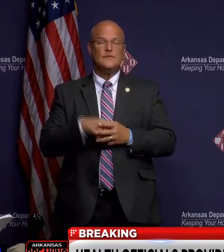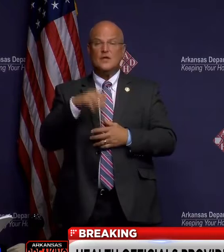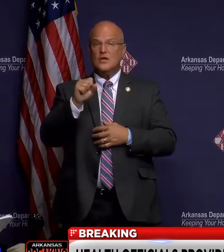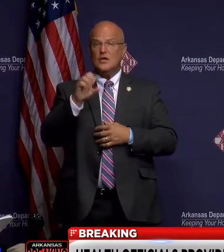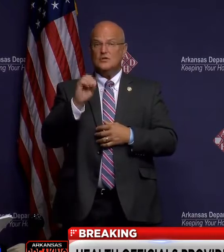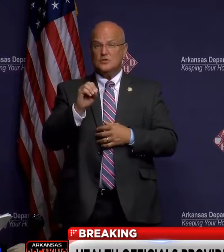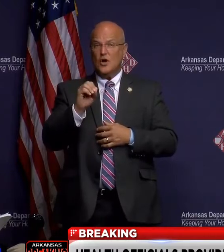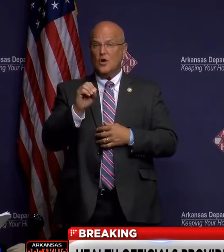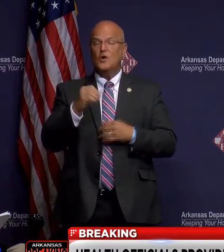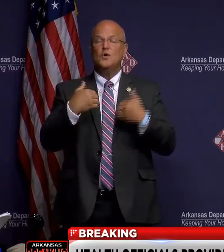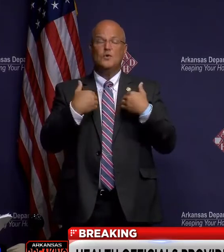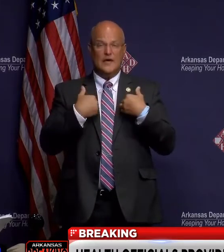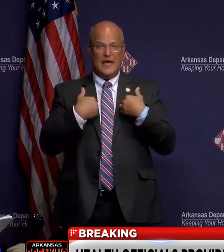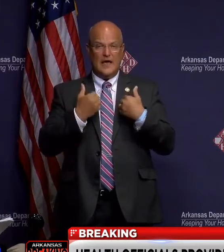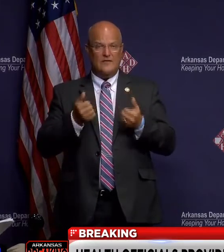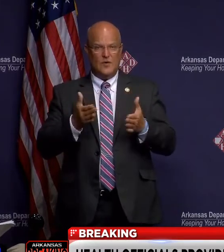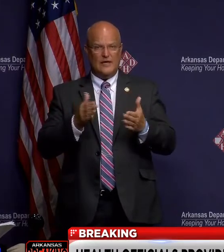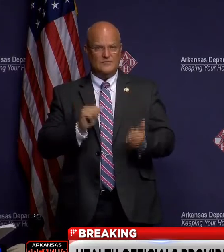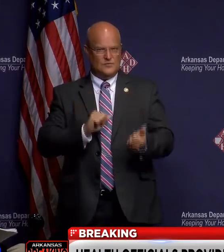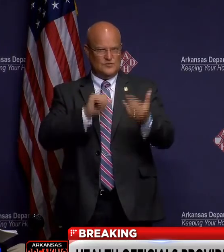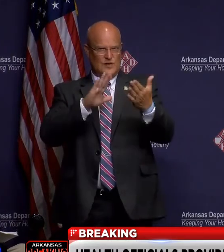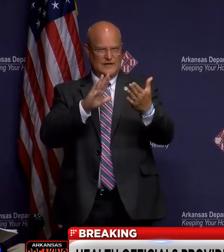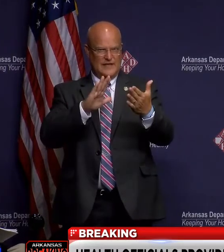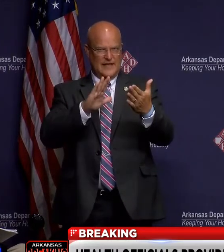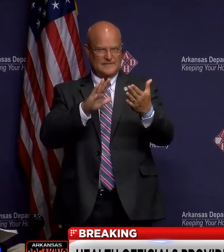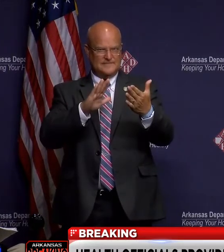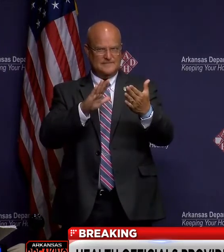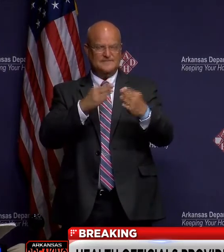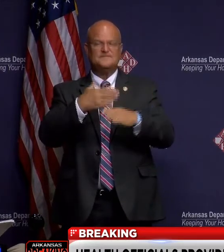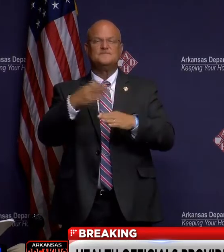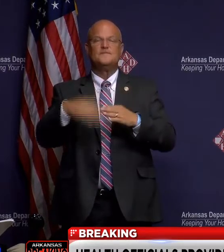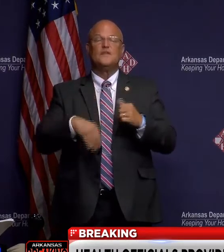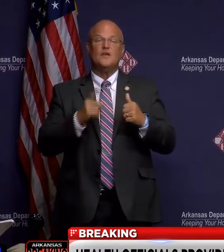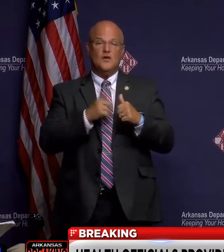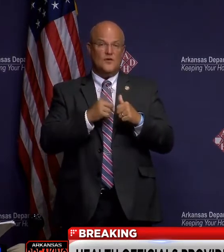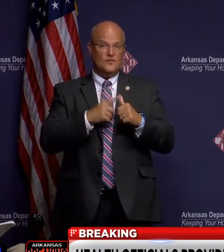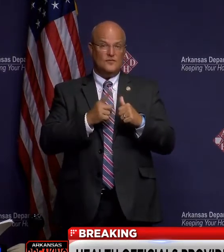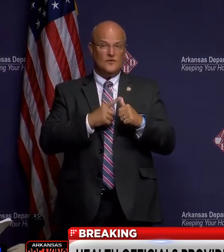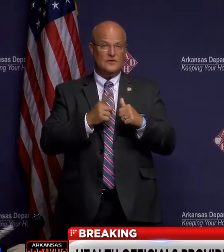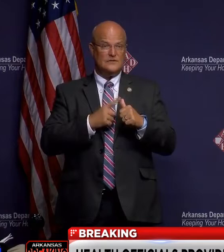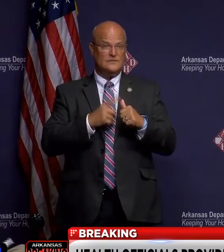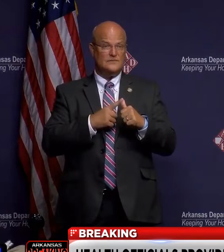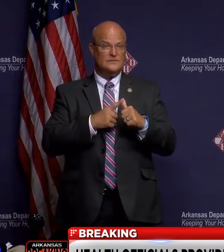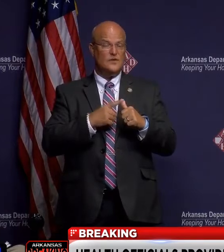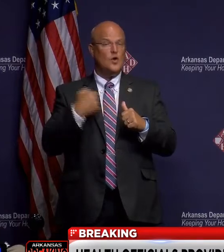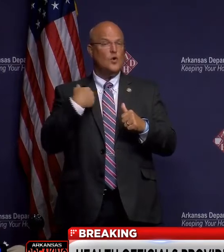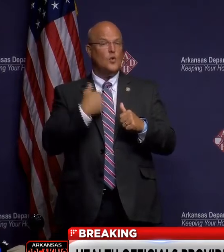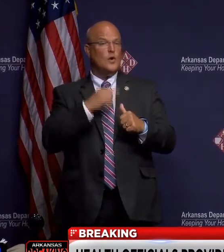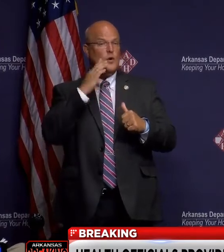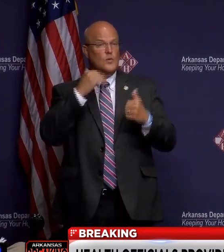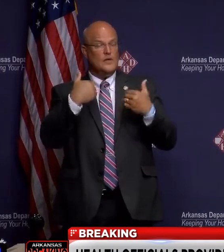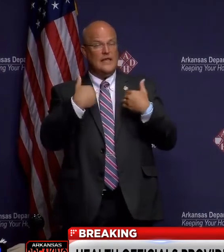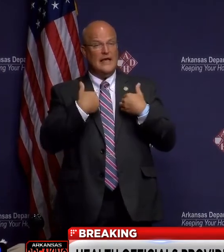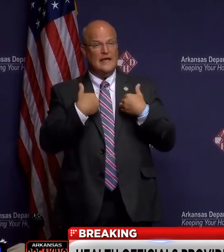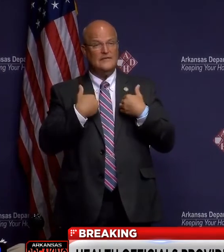So there's ways of addressing that. First is we will have